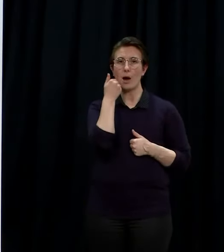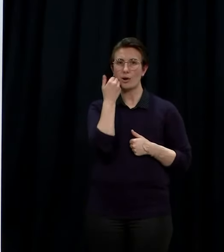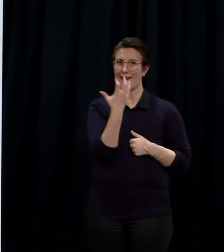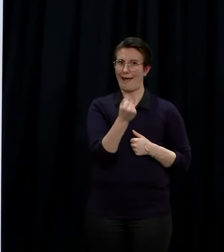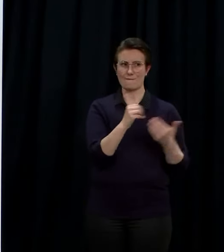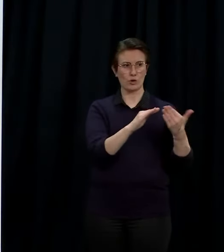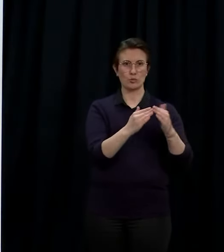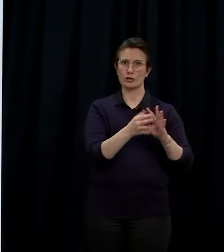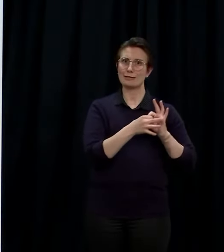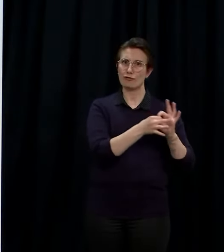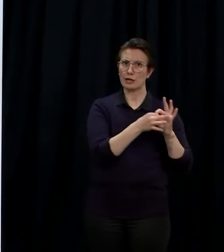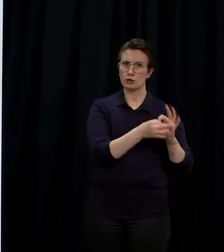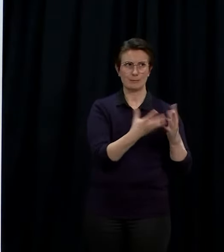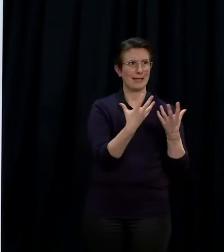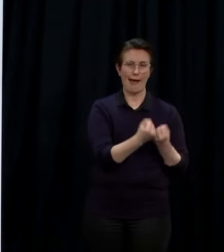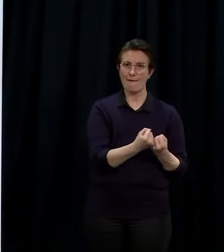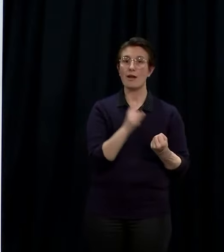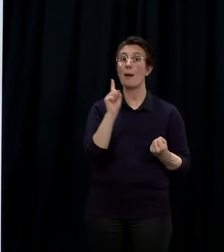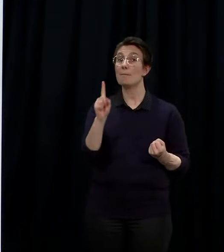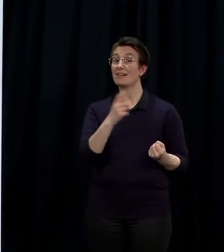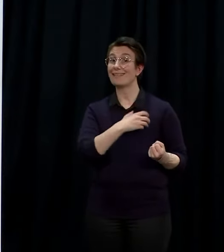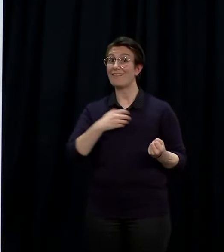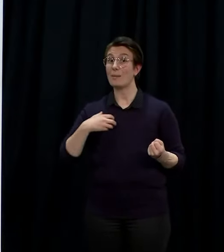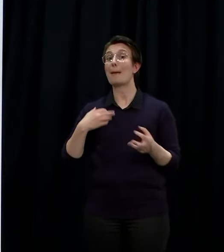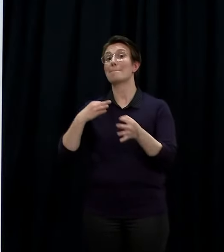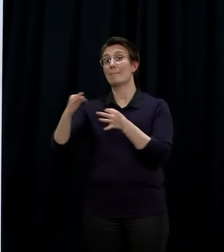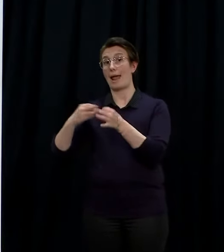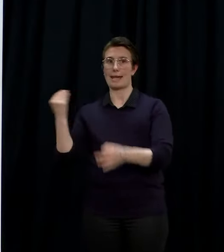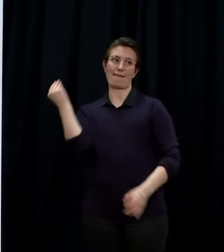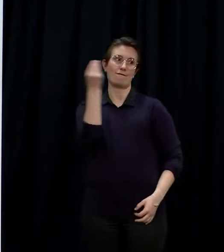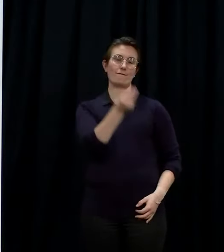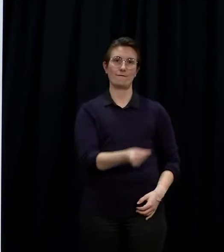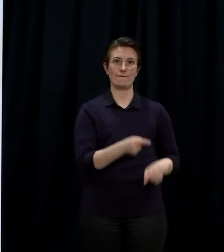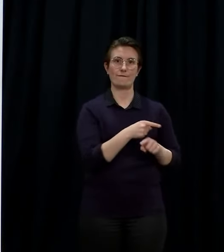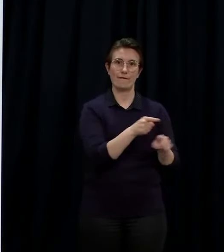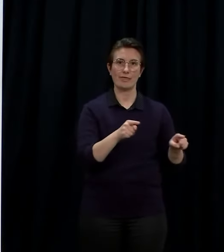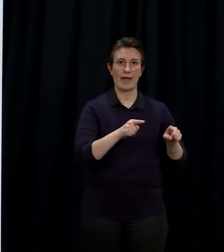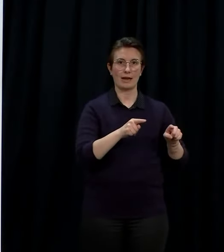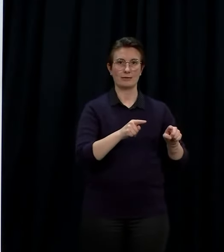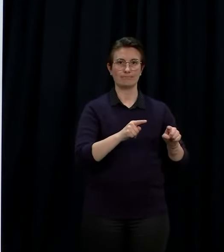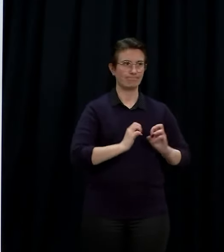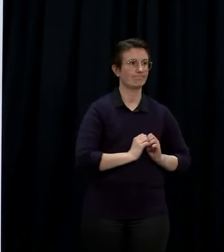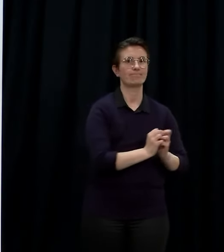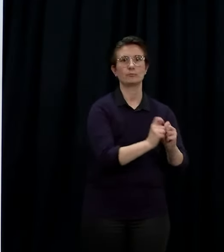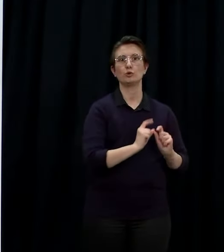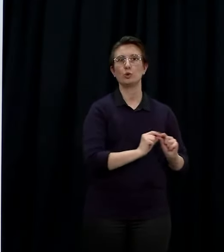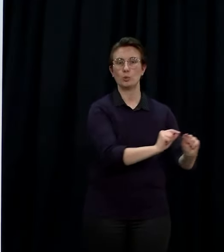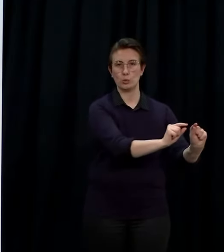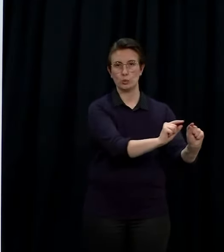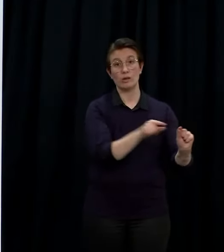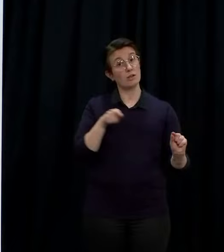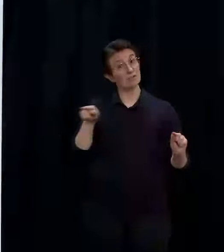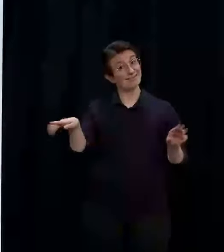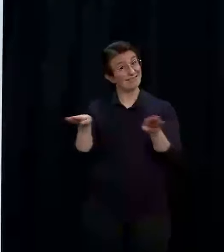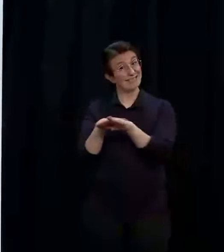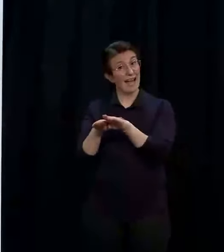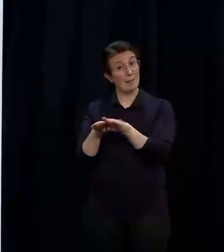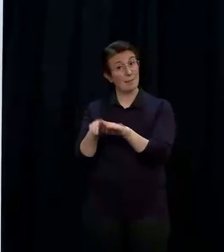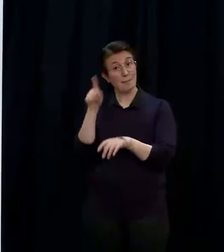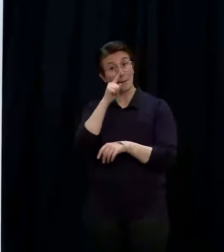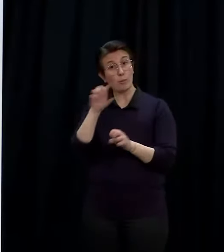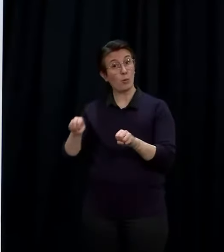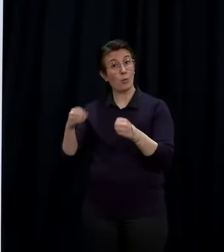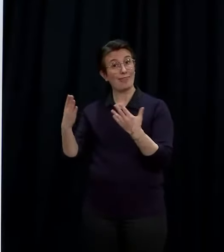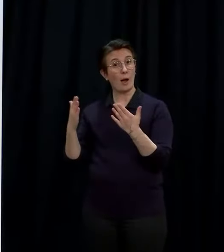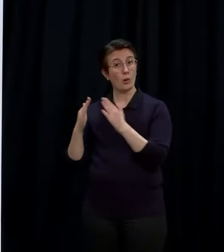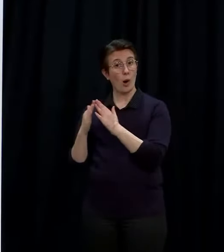something to go with. So does the homeless community have something like that in place? Some of the homeless community have already been vaccinated, so that demonstrates that